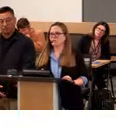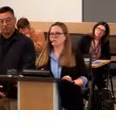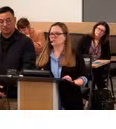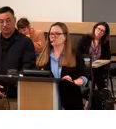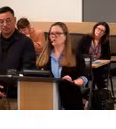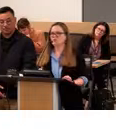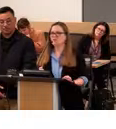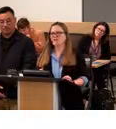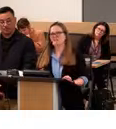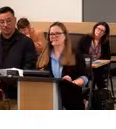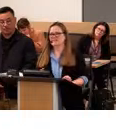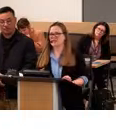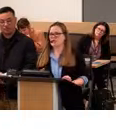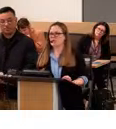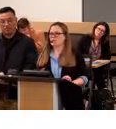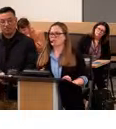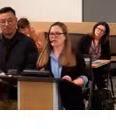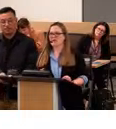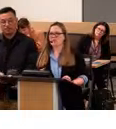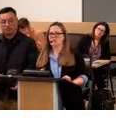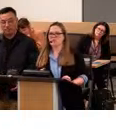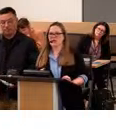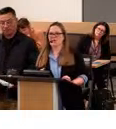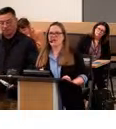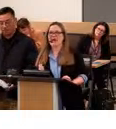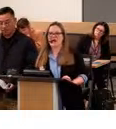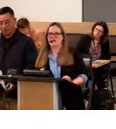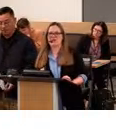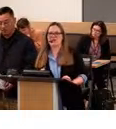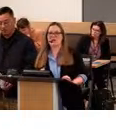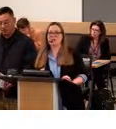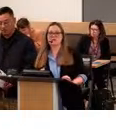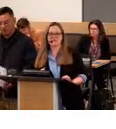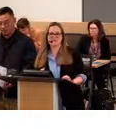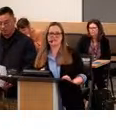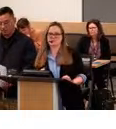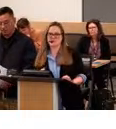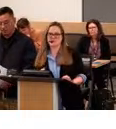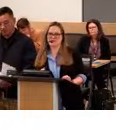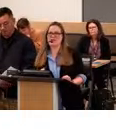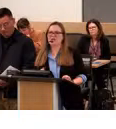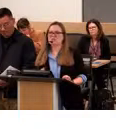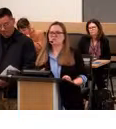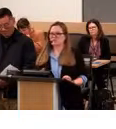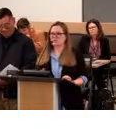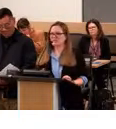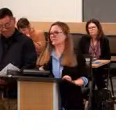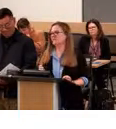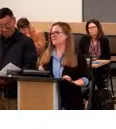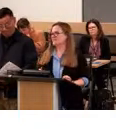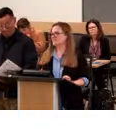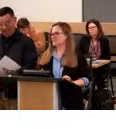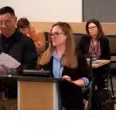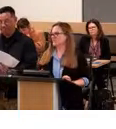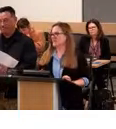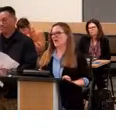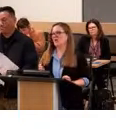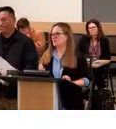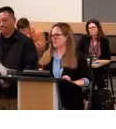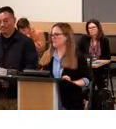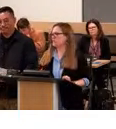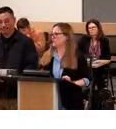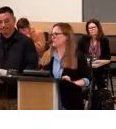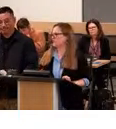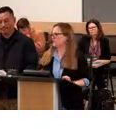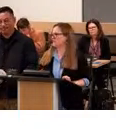was during COVID-19 when we had to figure out how to get all of our teachers ready to address distance learning in a